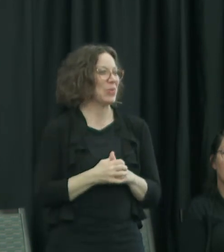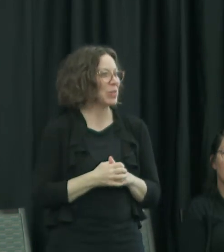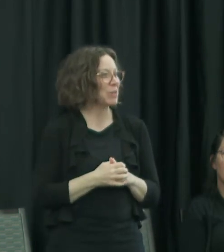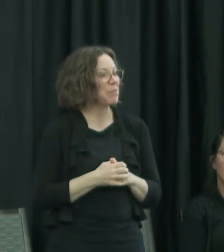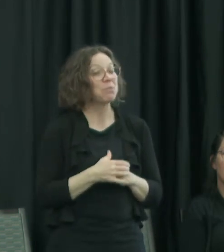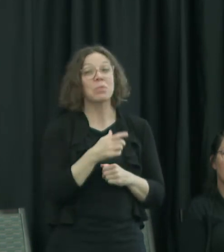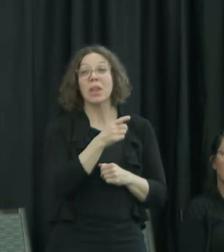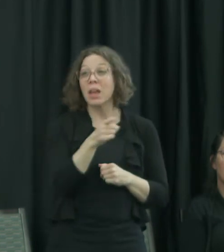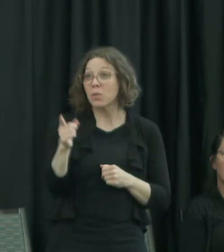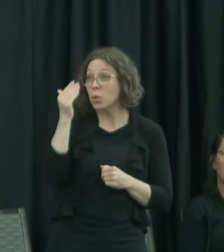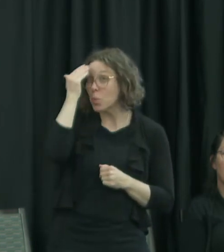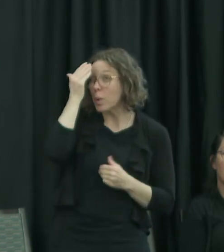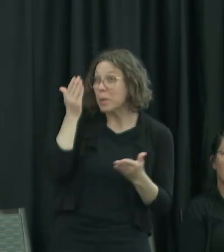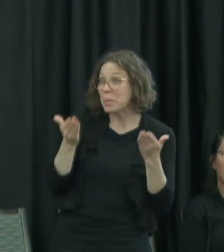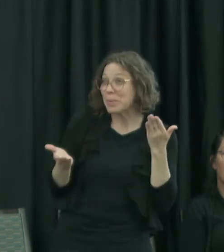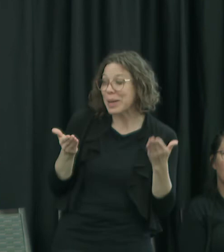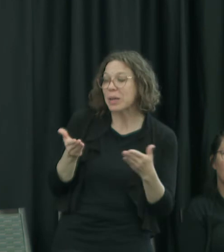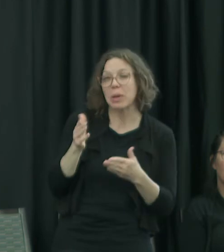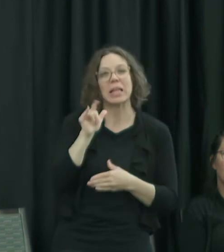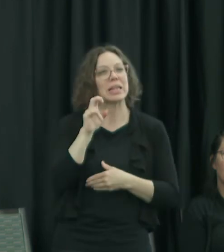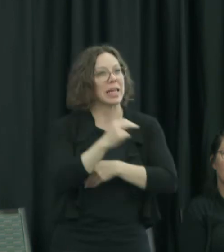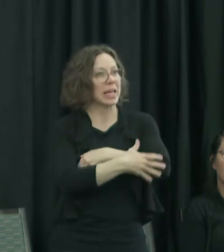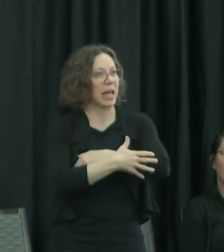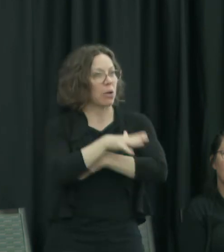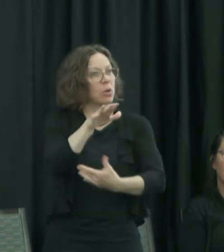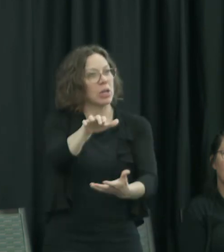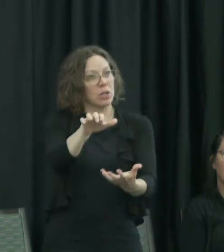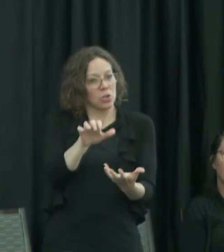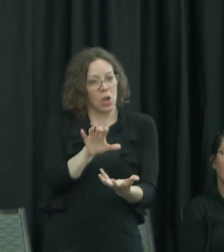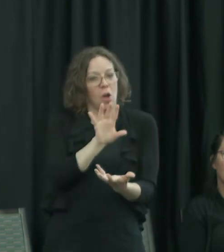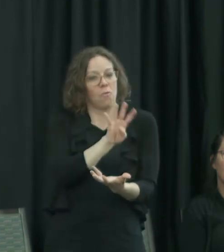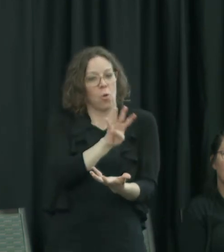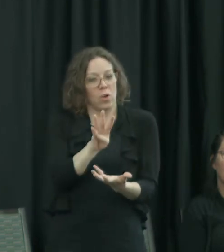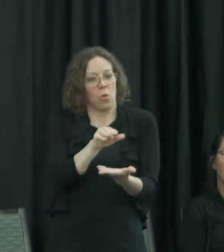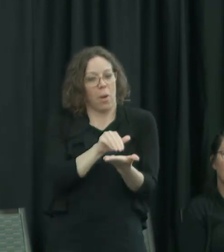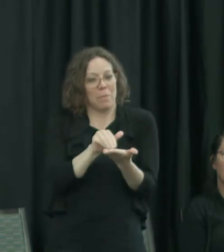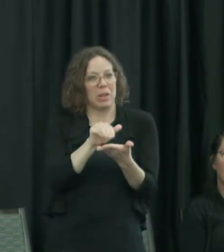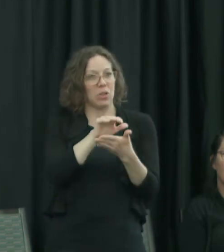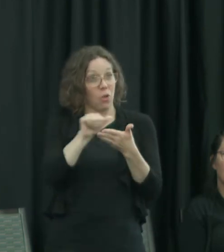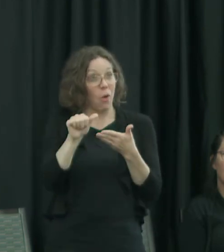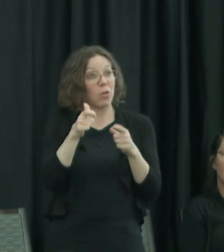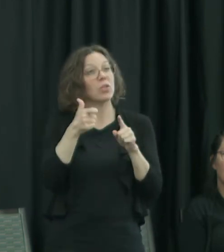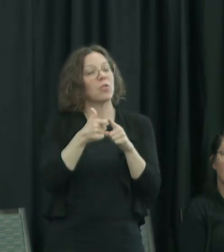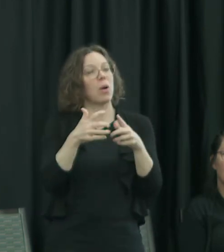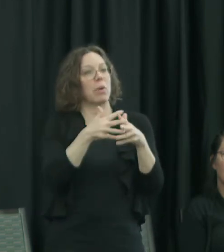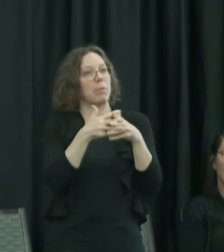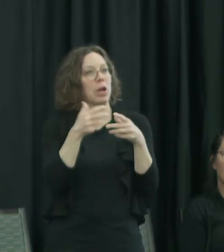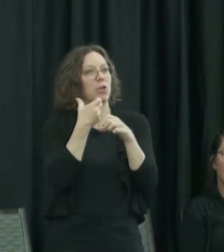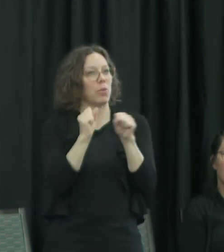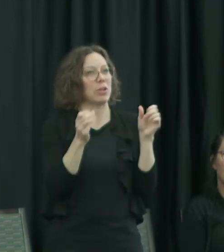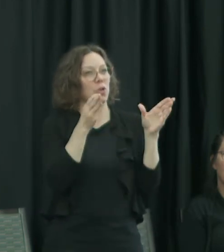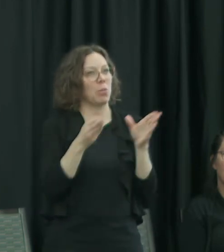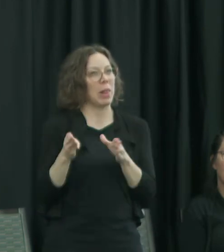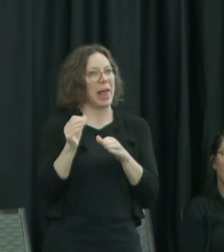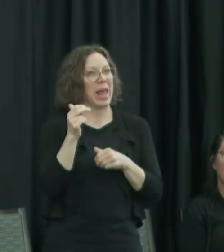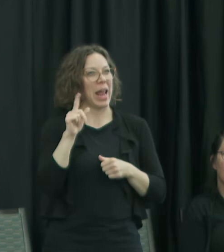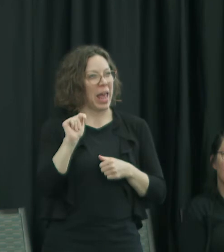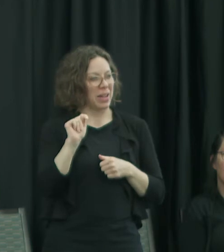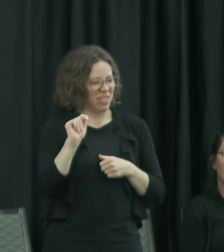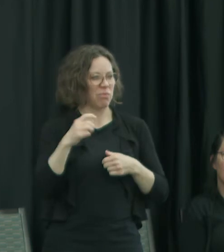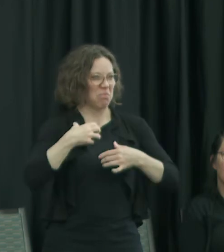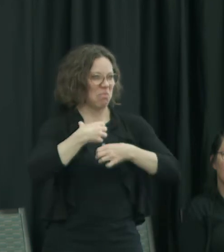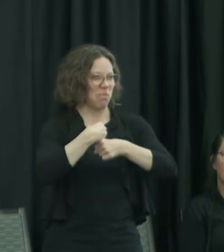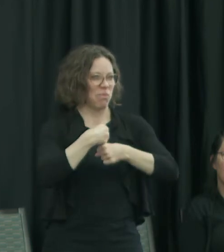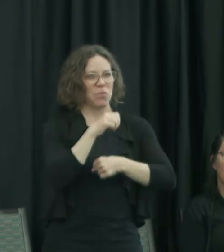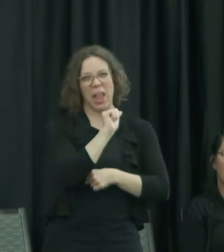aware, Lynn County will be receiving a total of $44 million from the American Rescue Plan Act, better known as ARPA, in 2